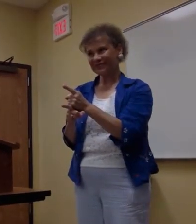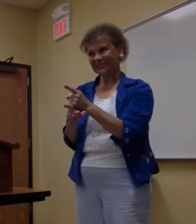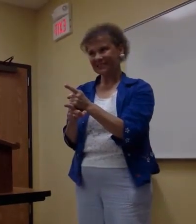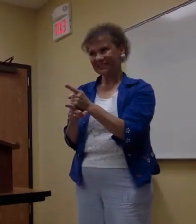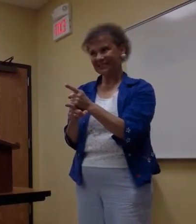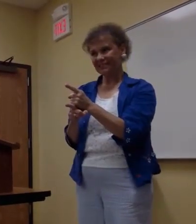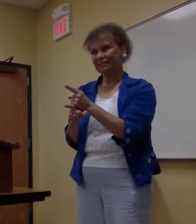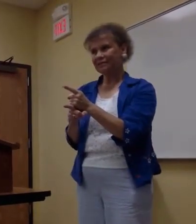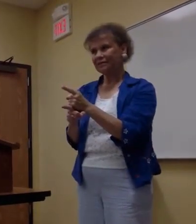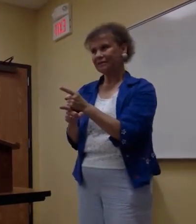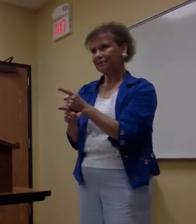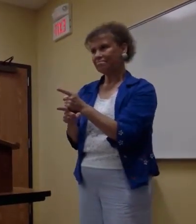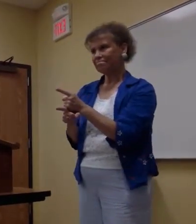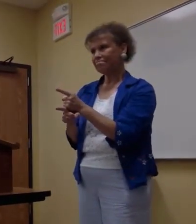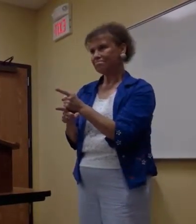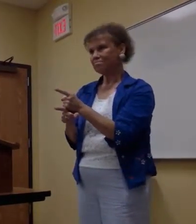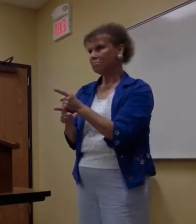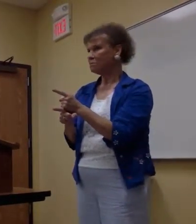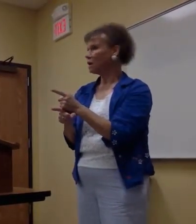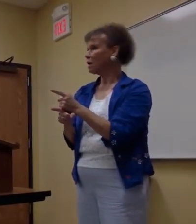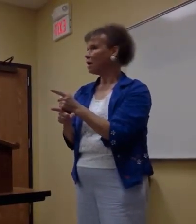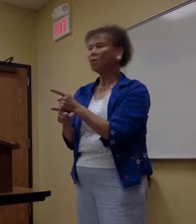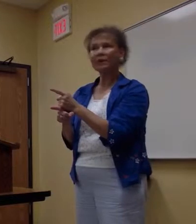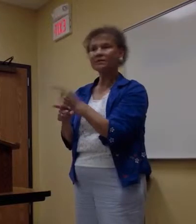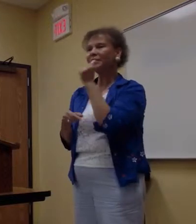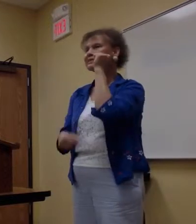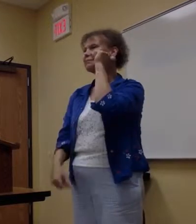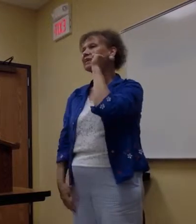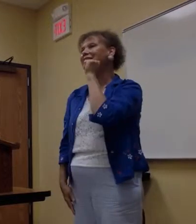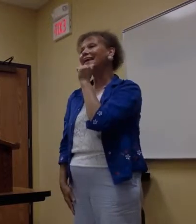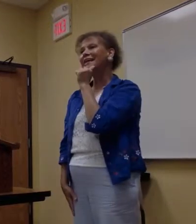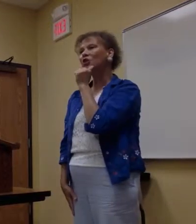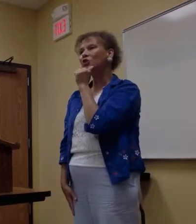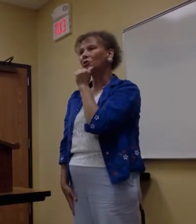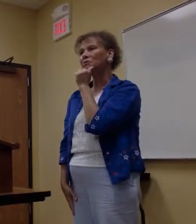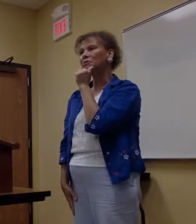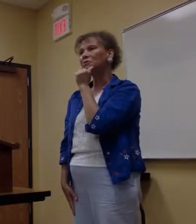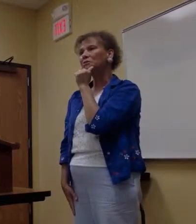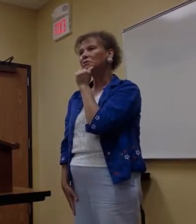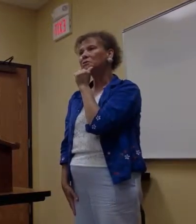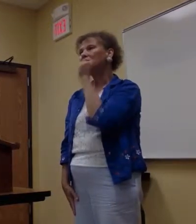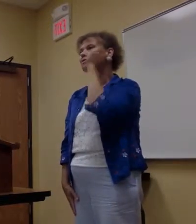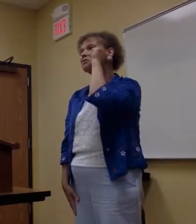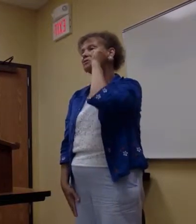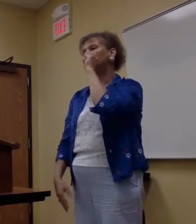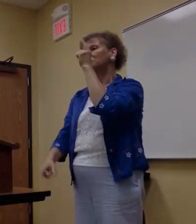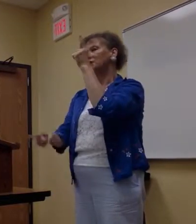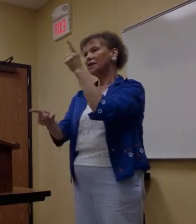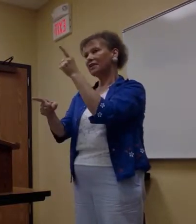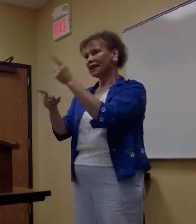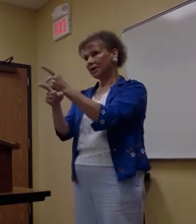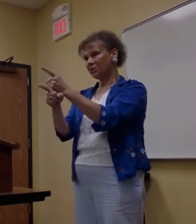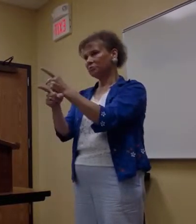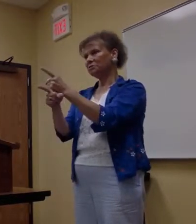sister? Always, because I'm indicating girl. And then I go to the index over